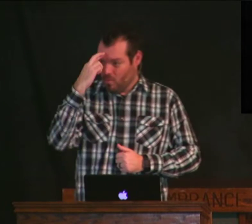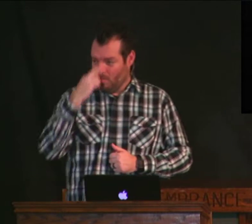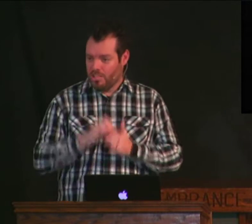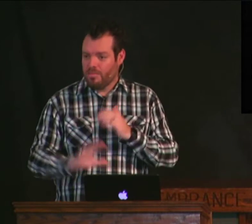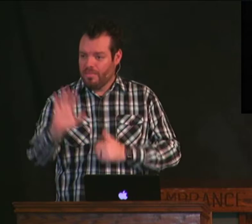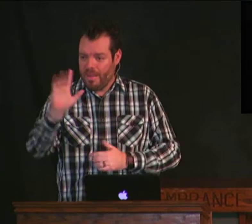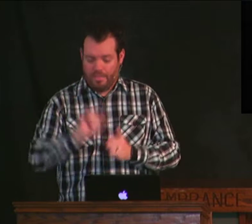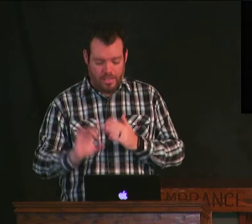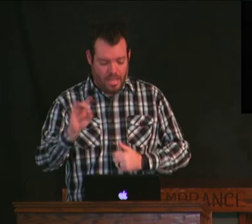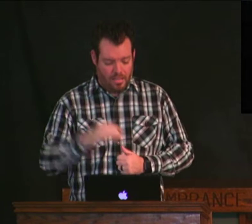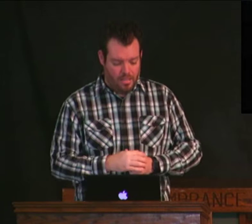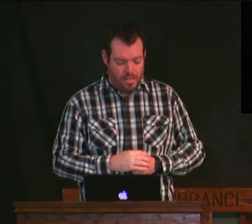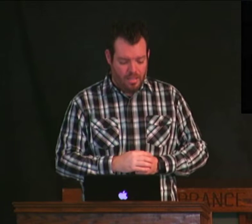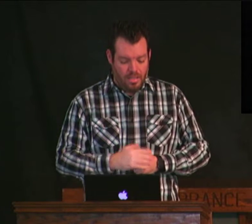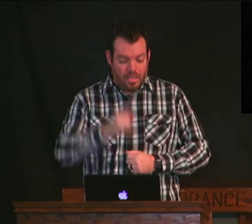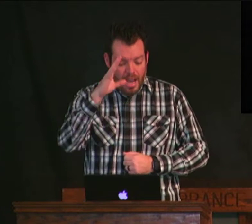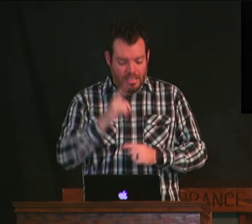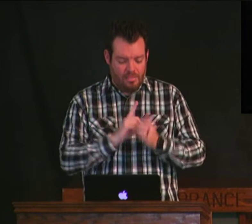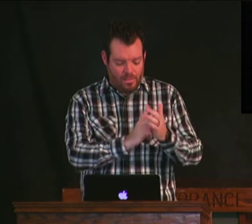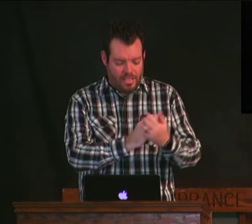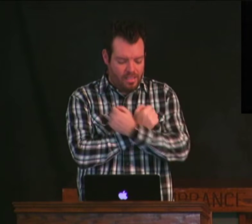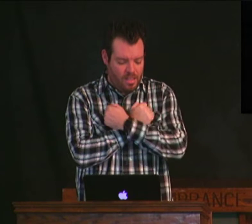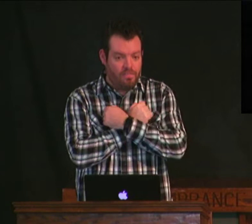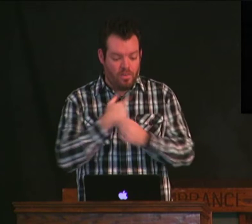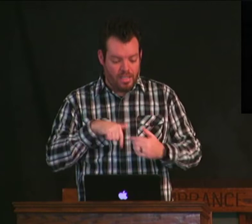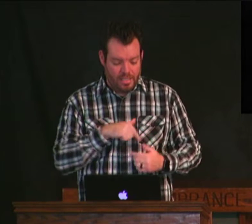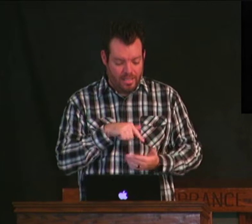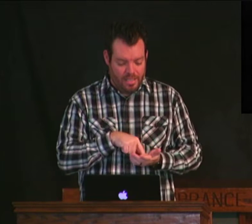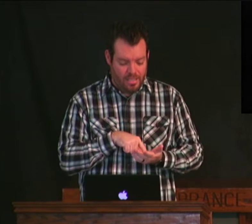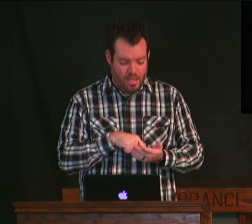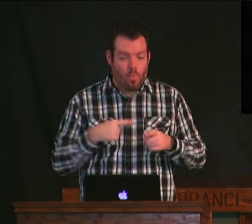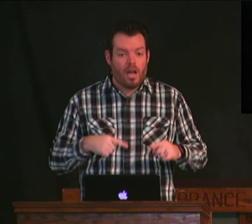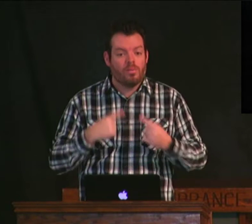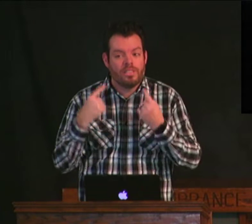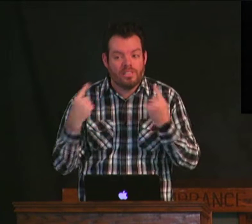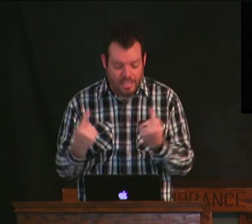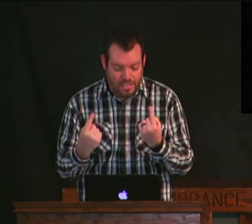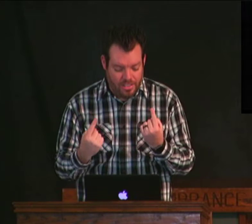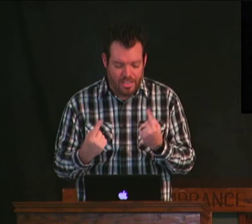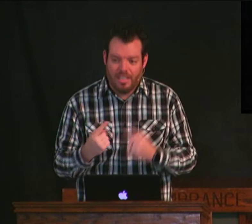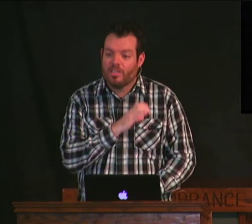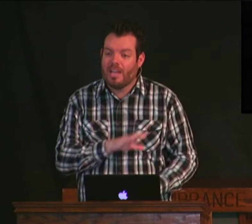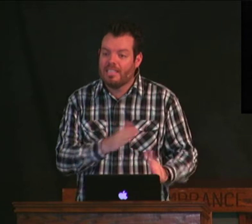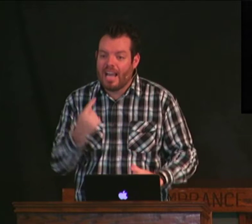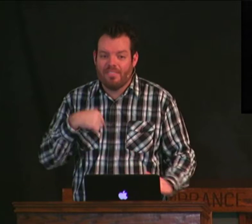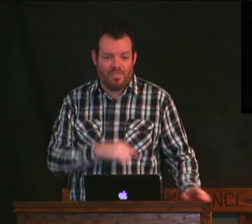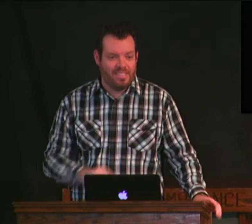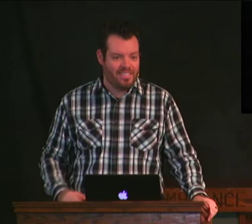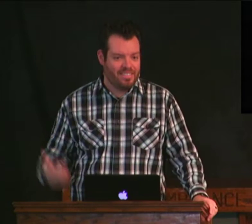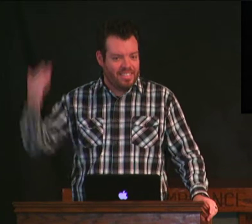Romans chapter 5, verse 8. God demonstrates his love for us in this. While we're still sinners, Christ died for us. See, there